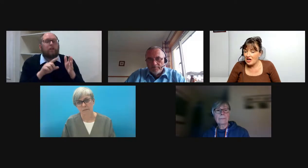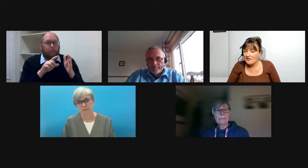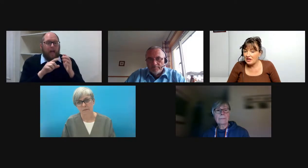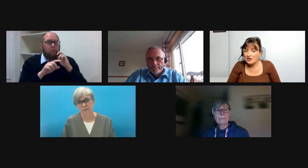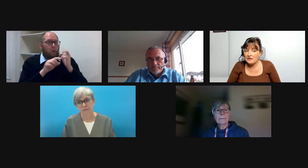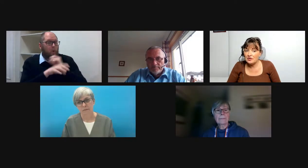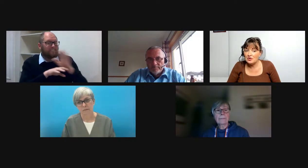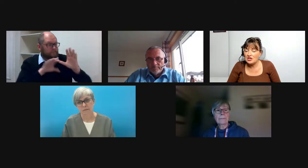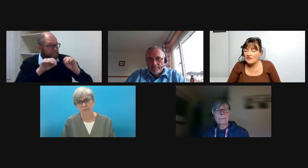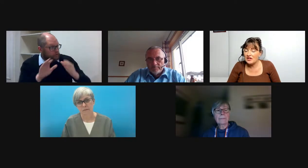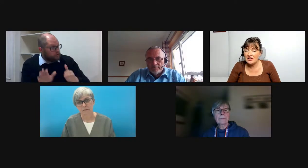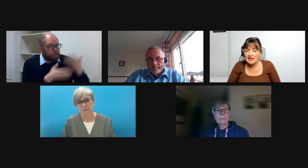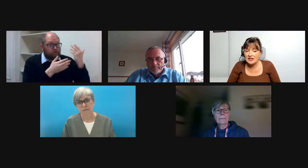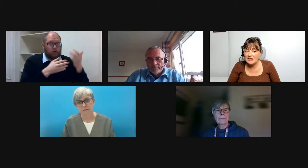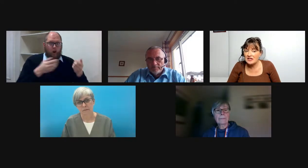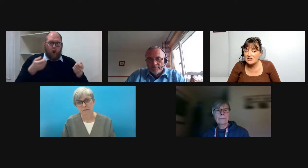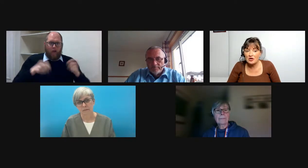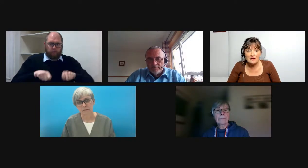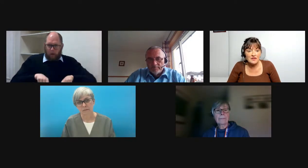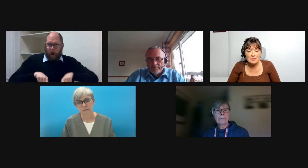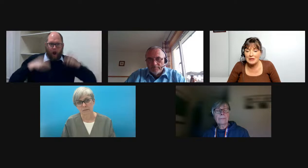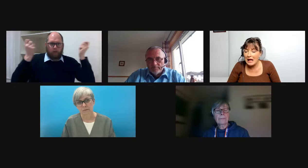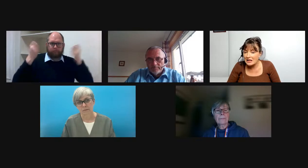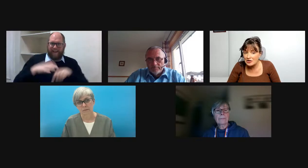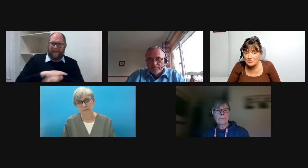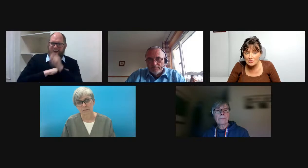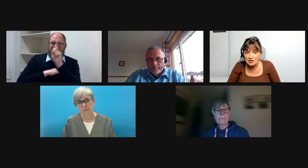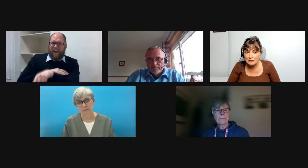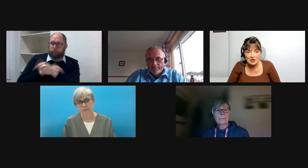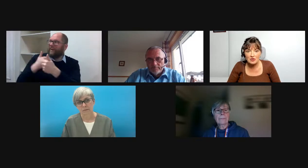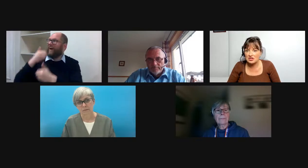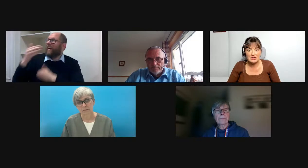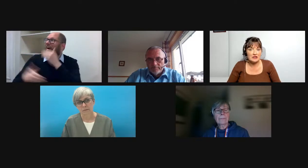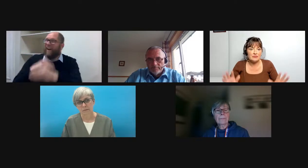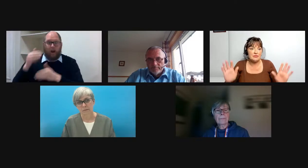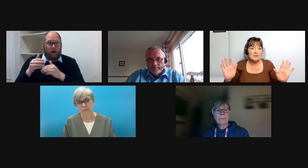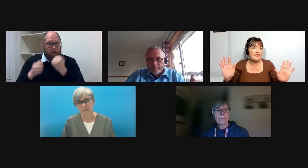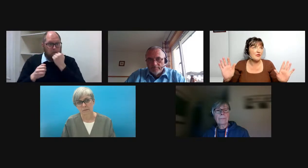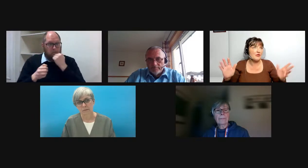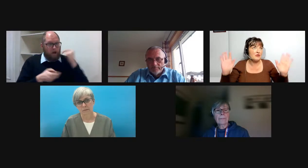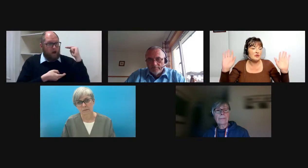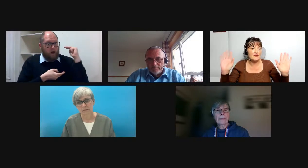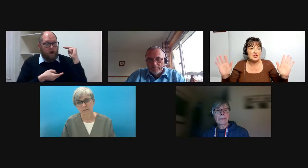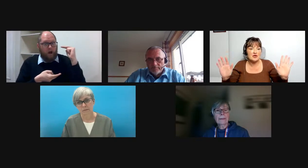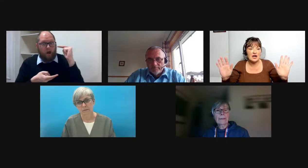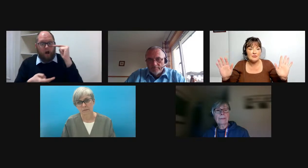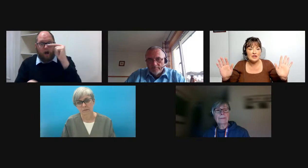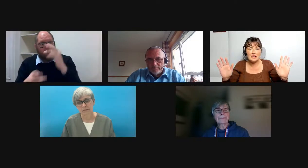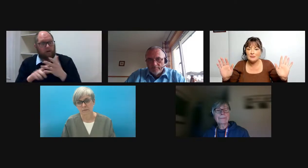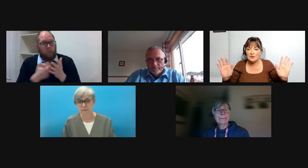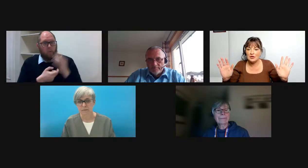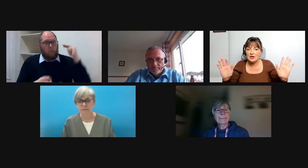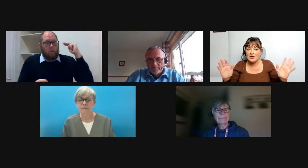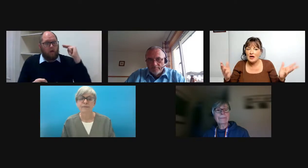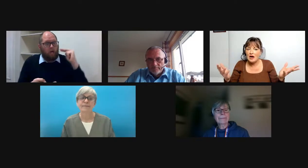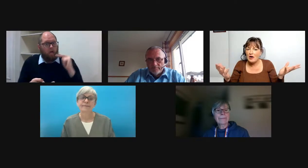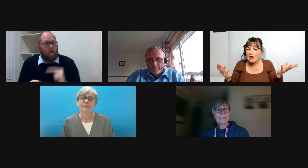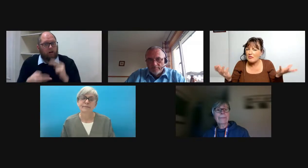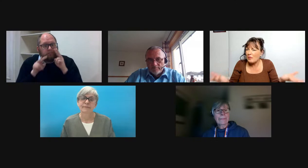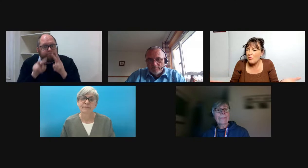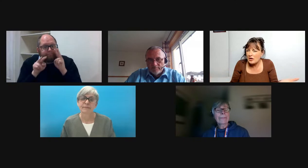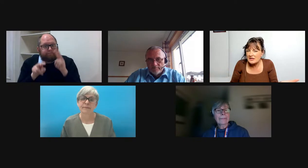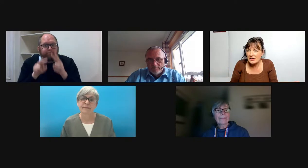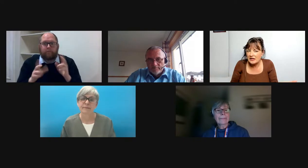the traffic or the views, have they increased or have they plateaued because like people have thought, oh, COVID's not happening anymore?